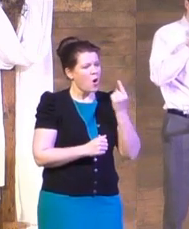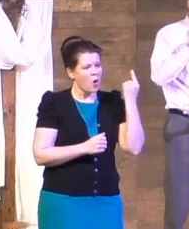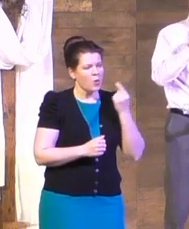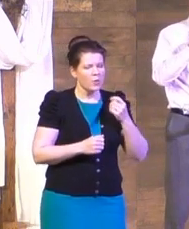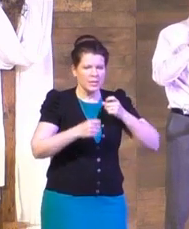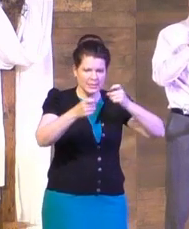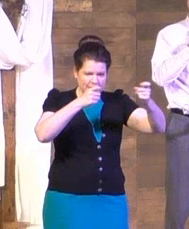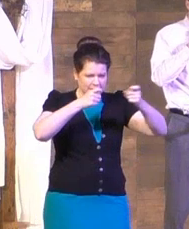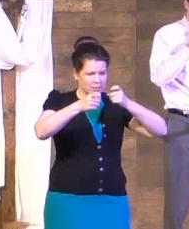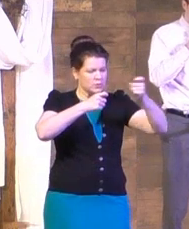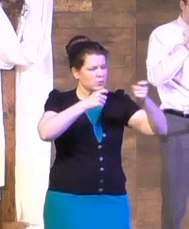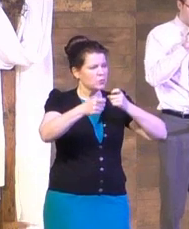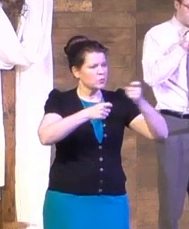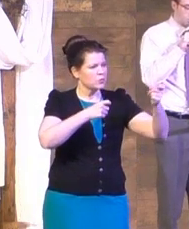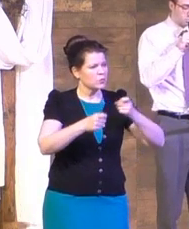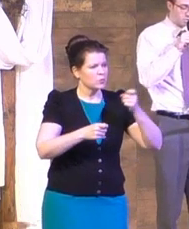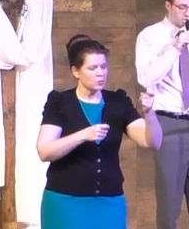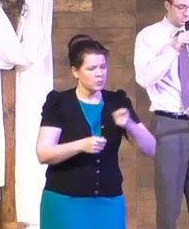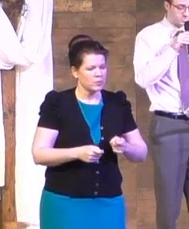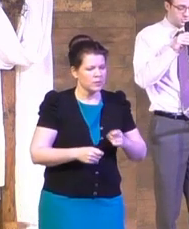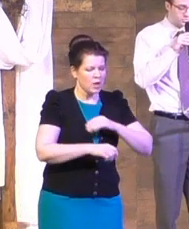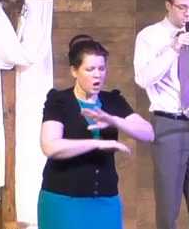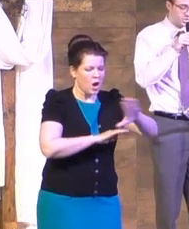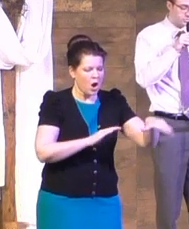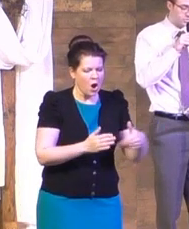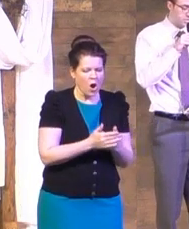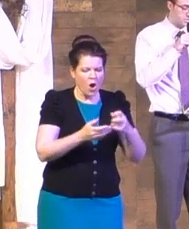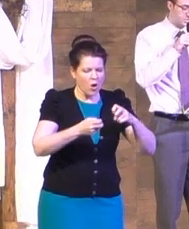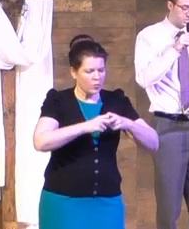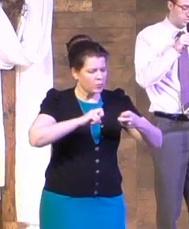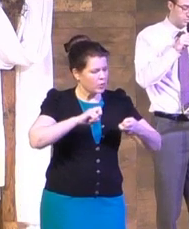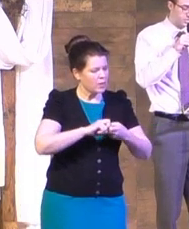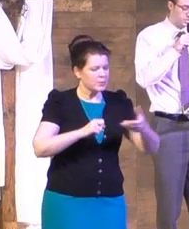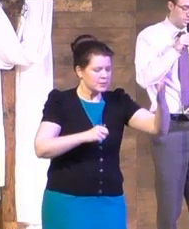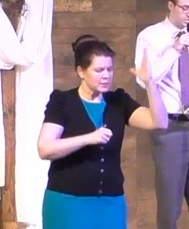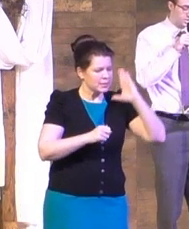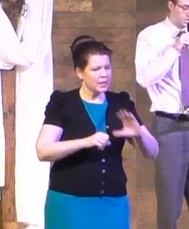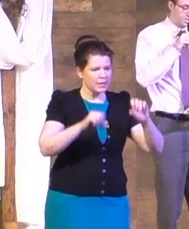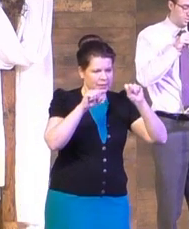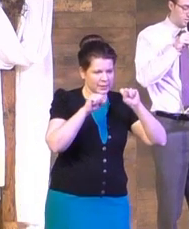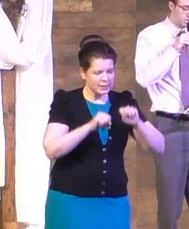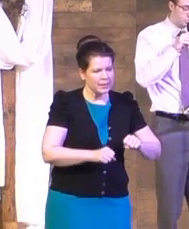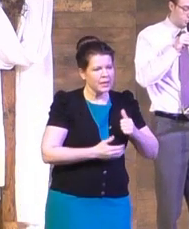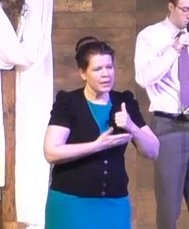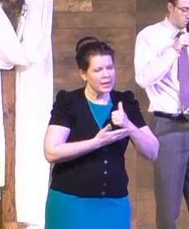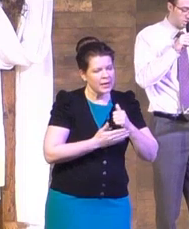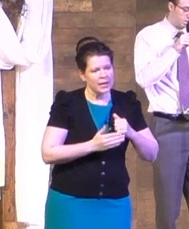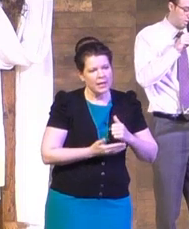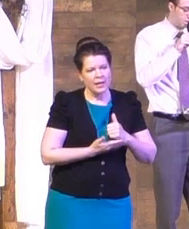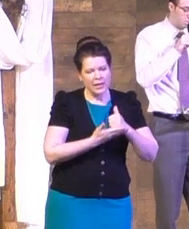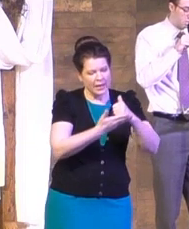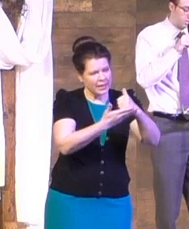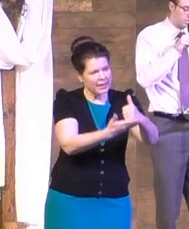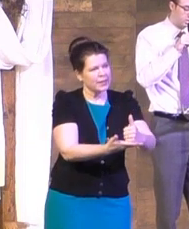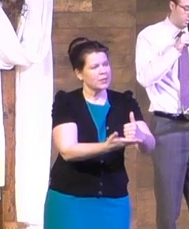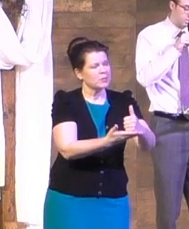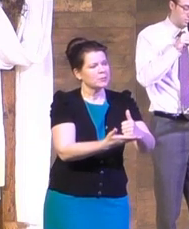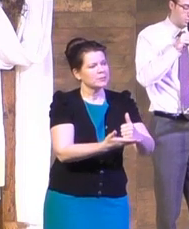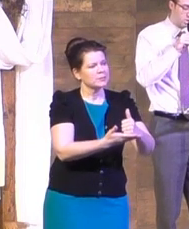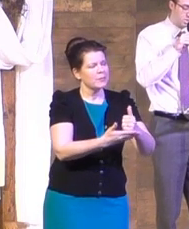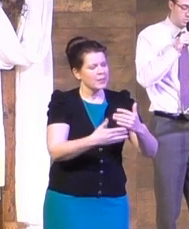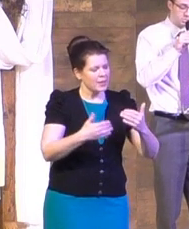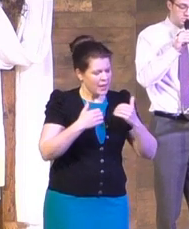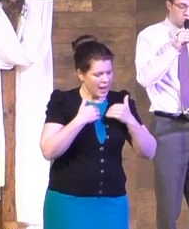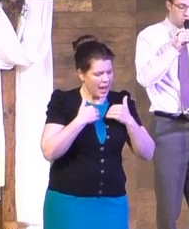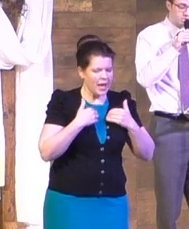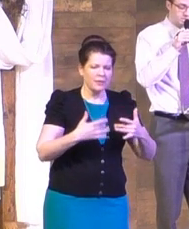he can't help you through, and no problem too big for him to solve. Take joy in knowing that the